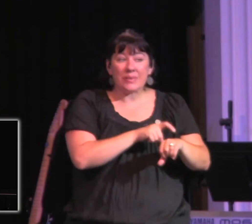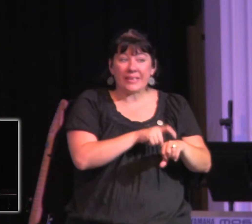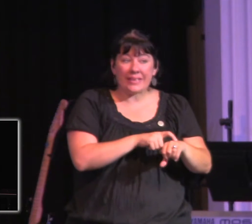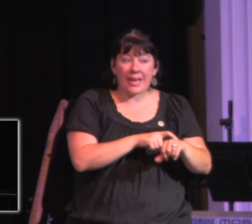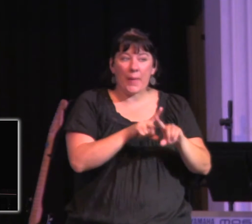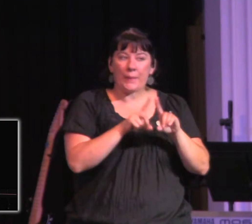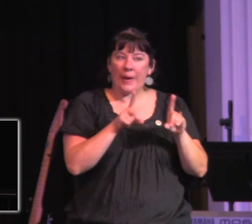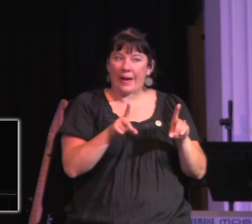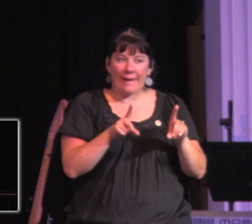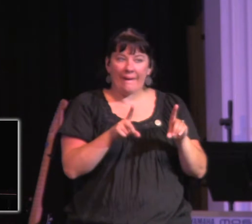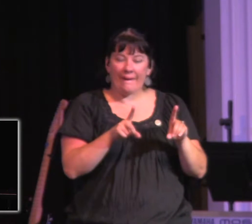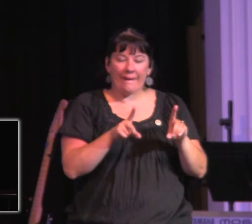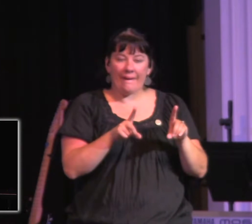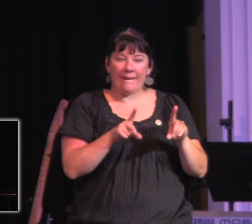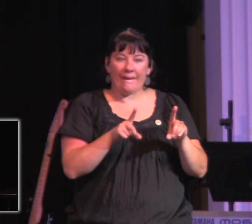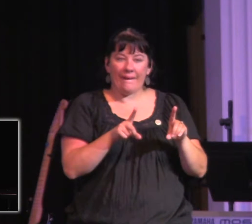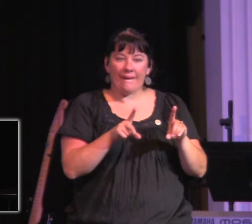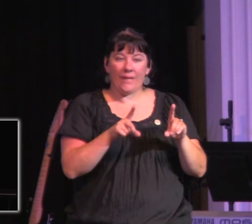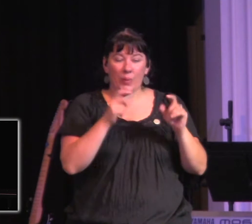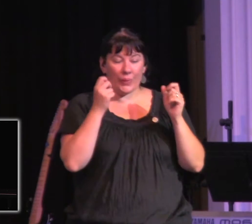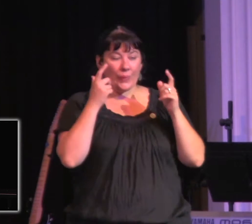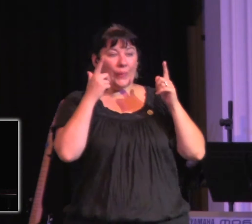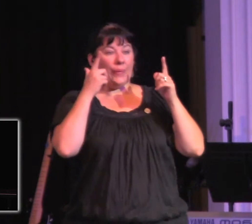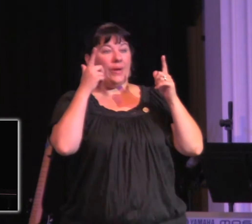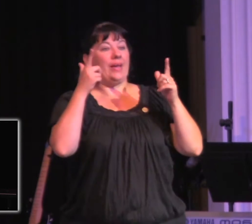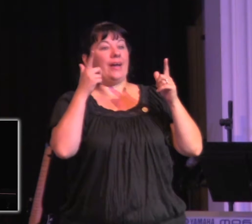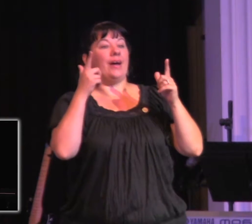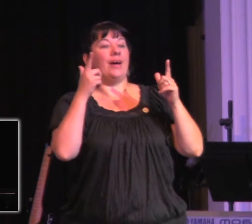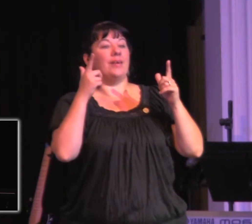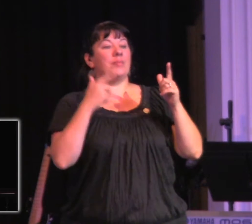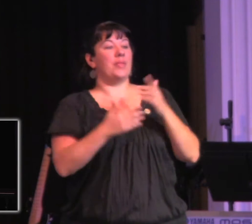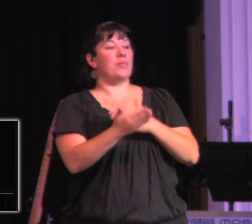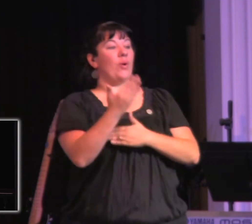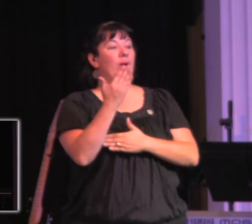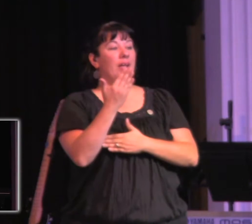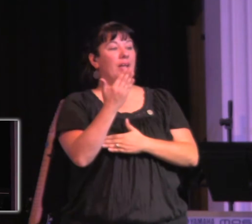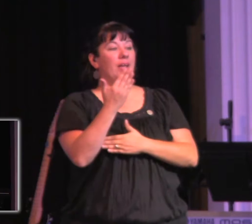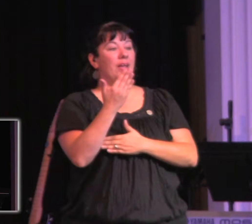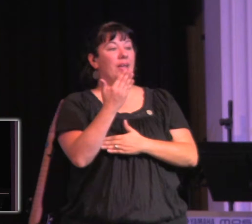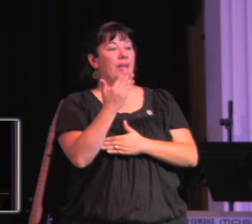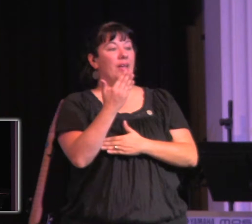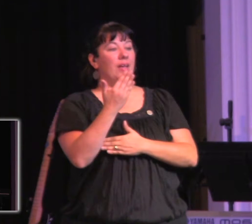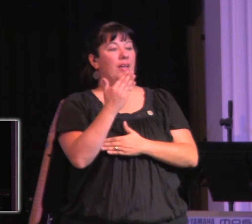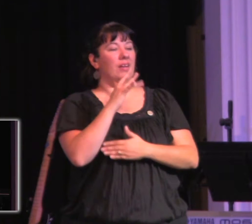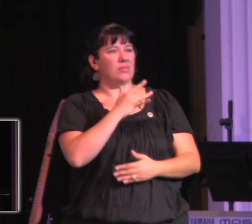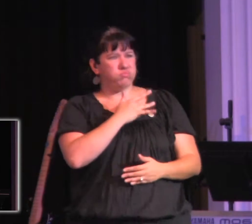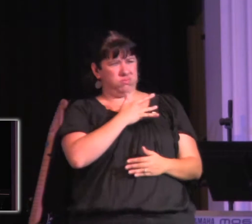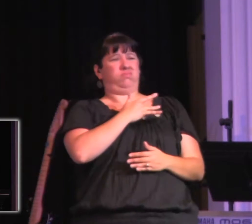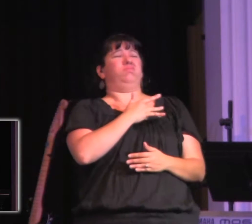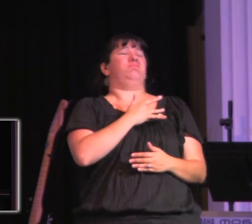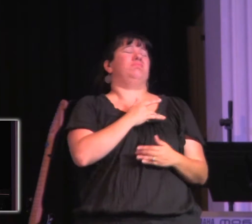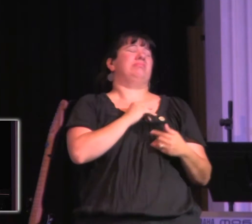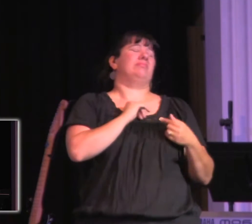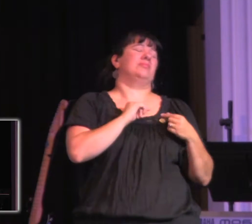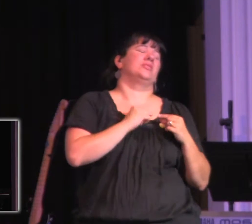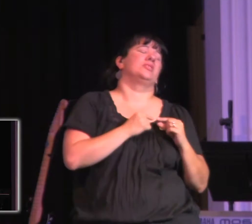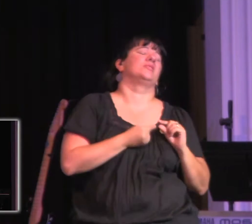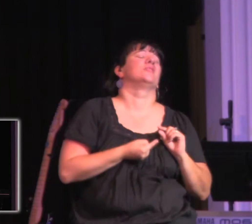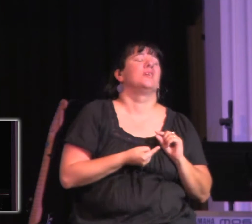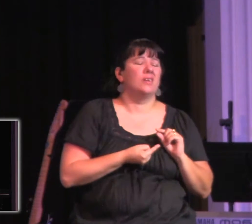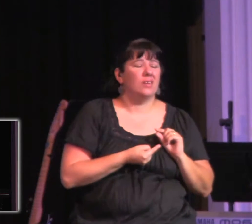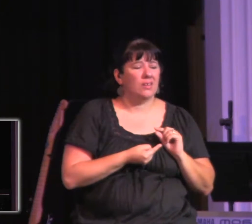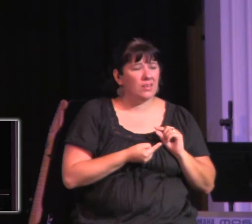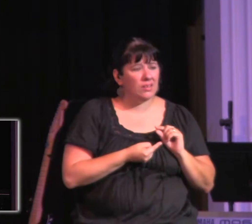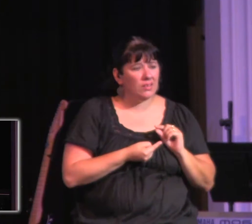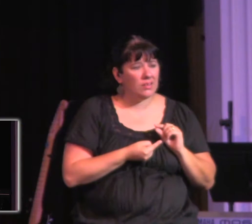pain returns. And then, not only that, but, you know, it's very common for people to be easily given